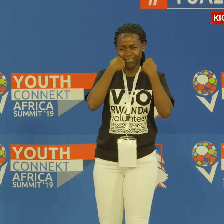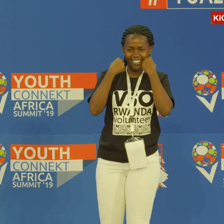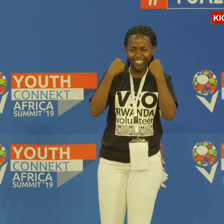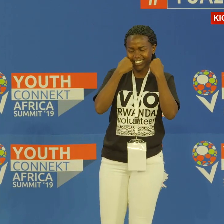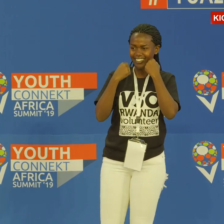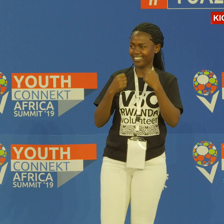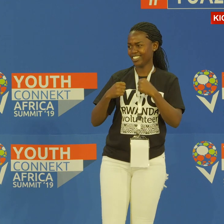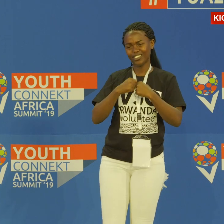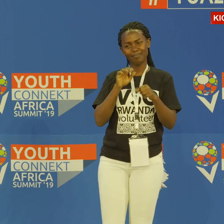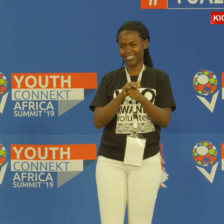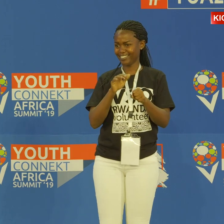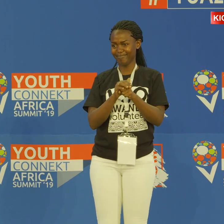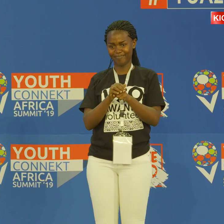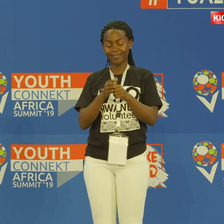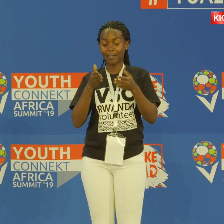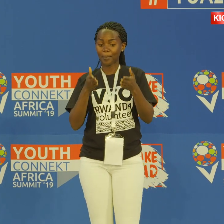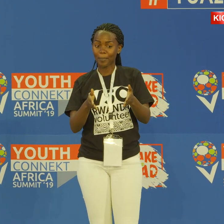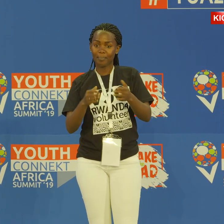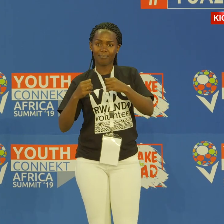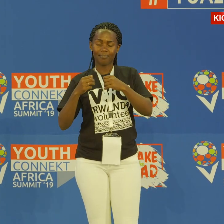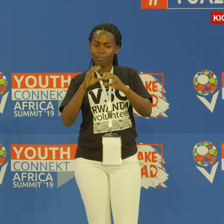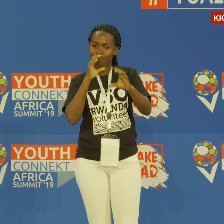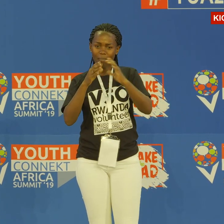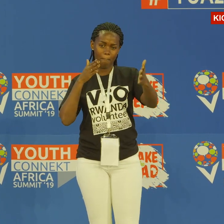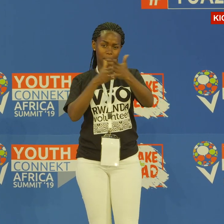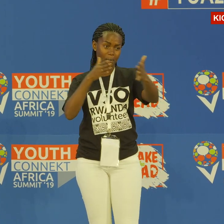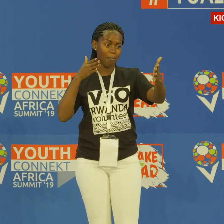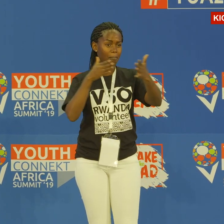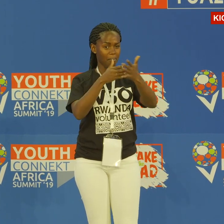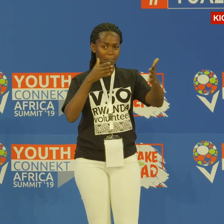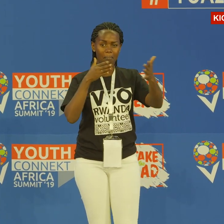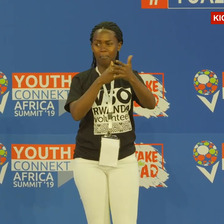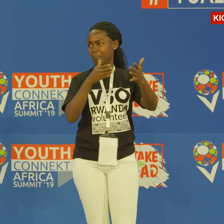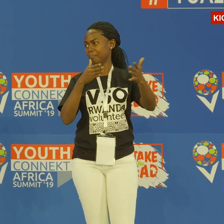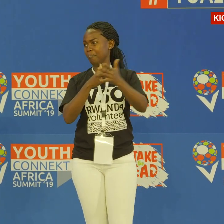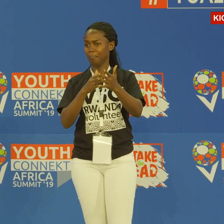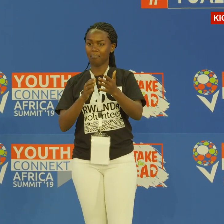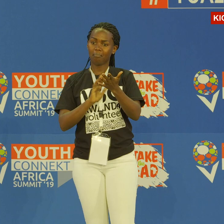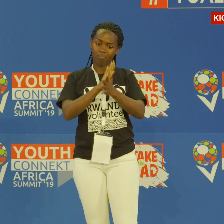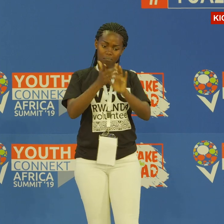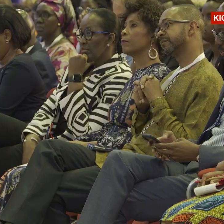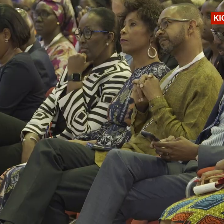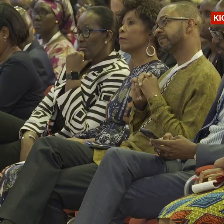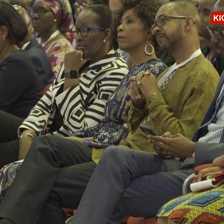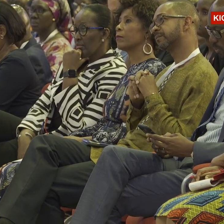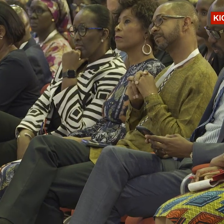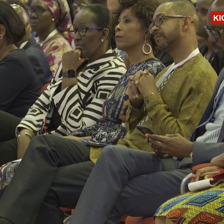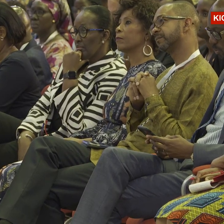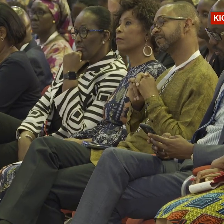It was really a challenge. We struggled a lot to learn in that situation because we didn't